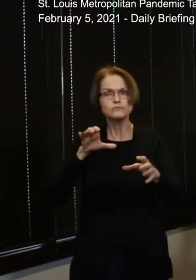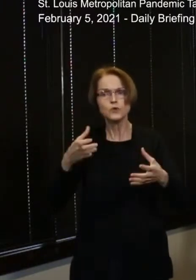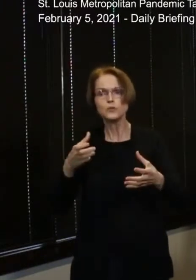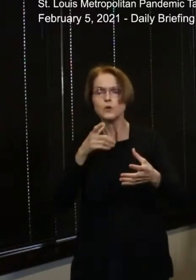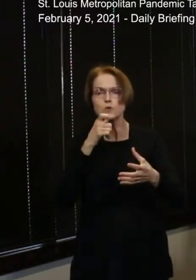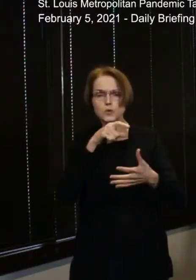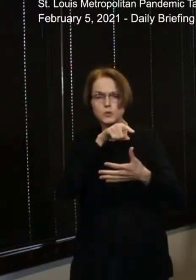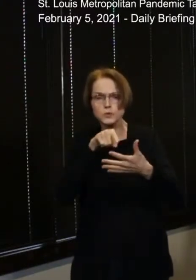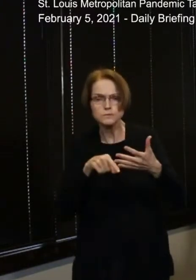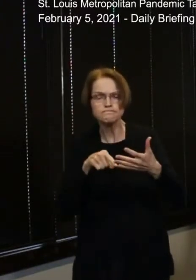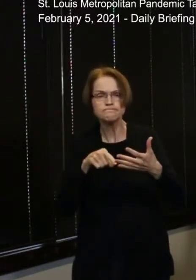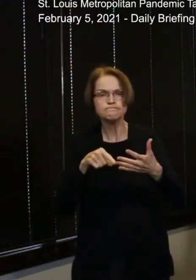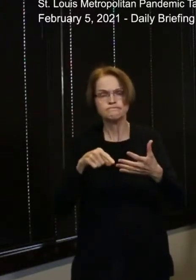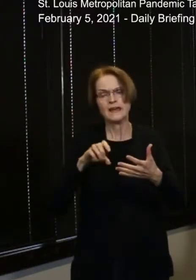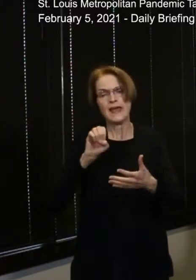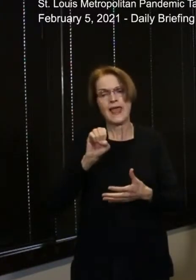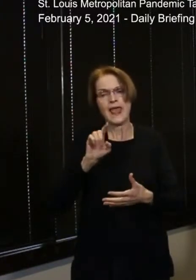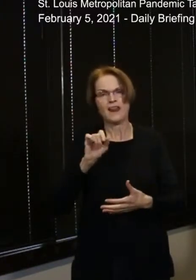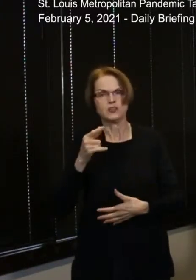and I'll stress the word eligible.